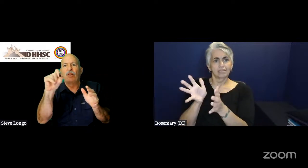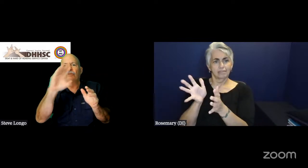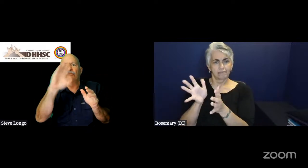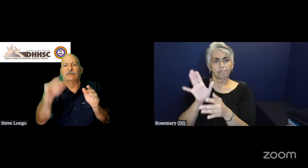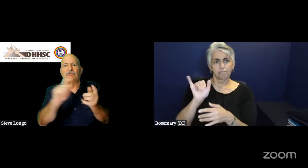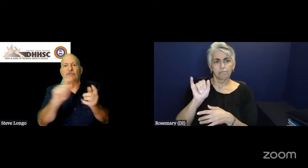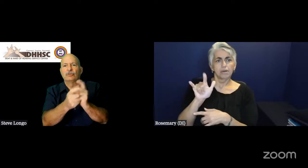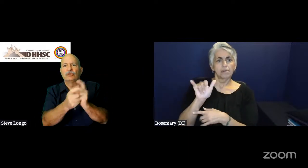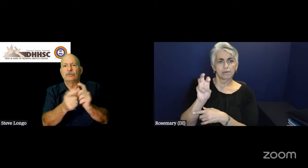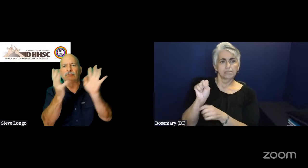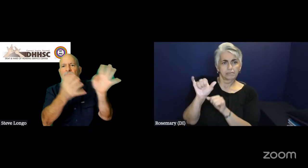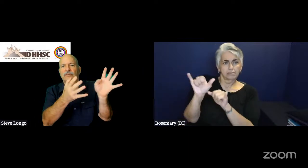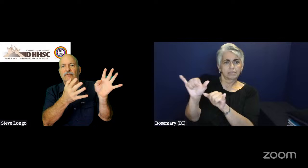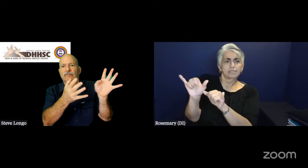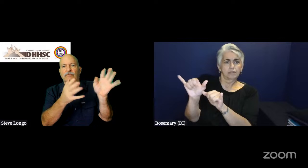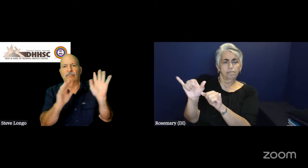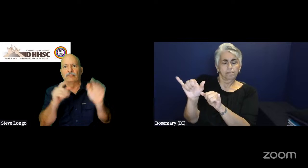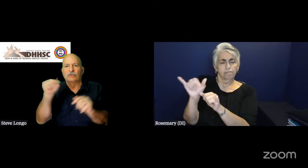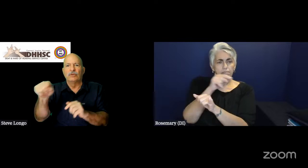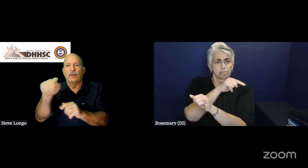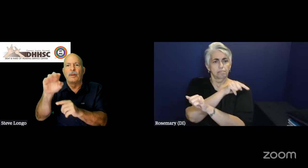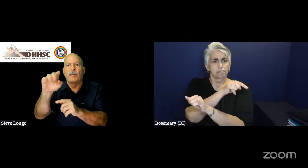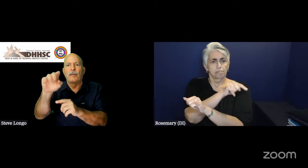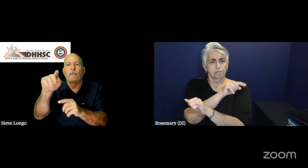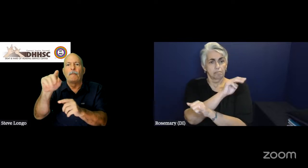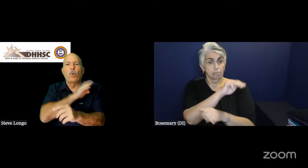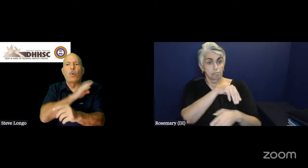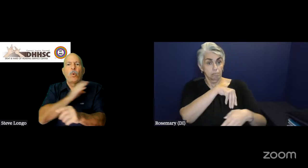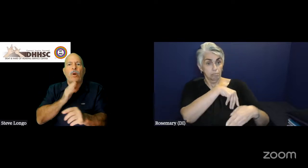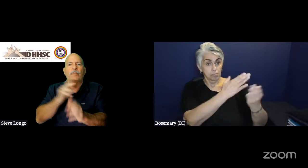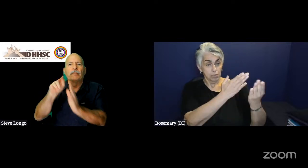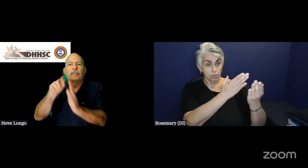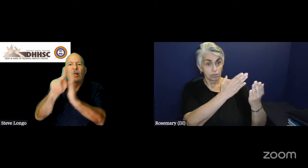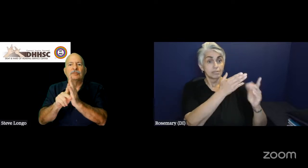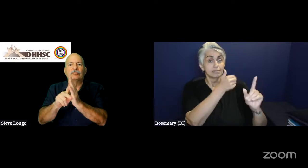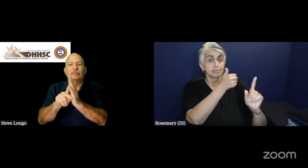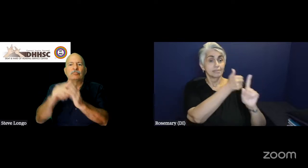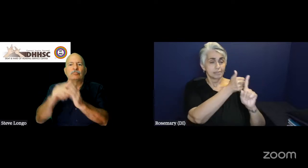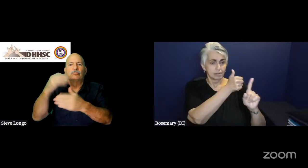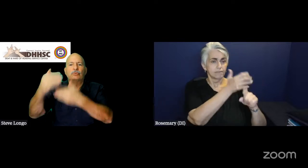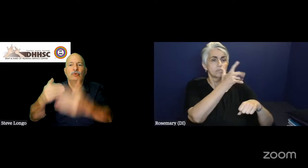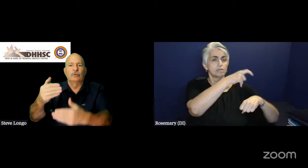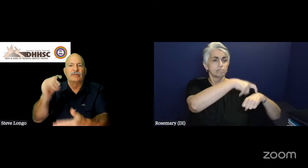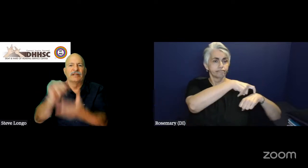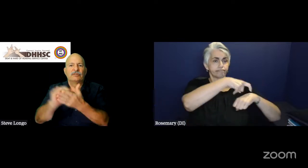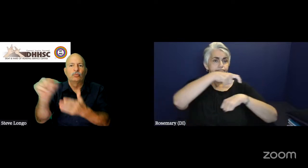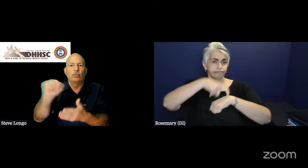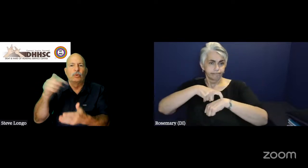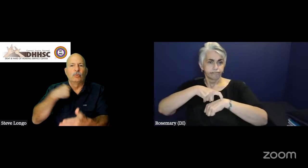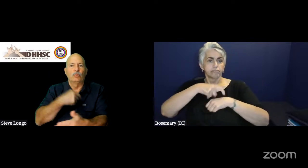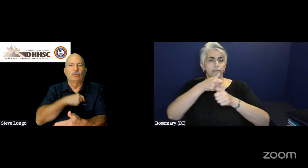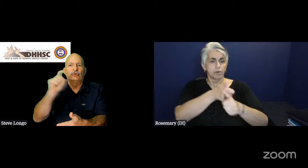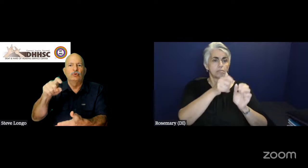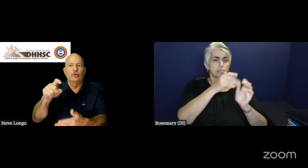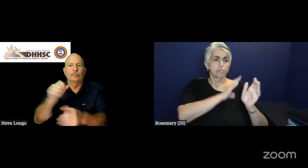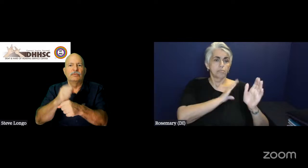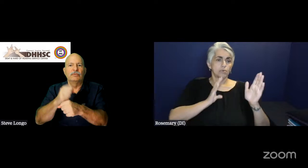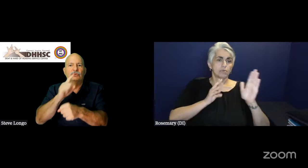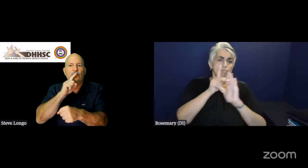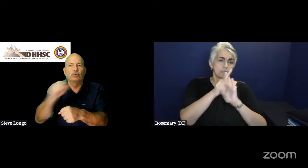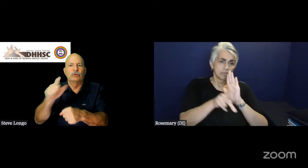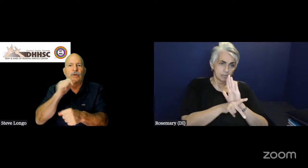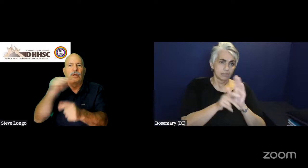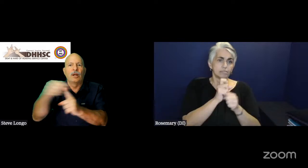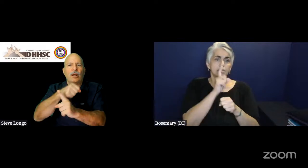it's over. There is no opportunity to do that same thing again, and the bylaws remain as they were. So